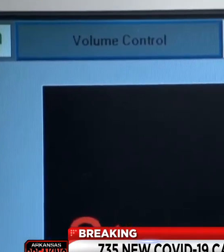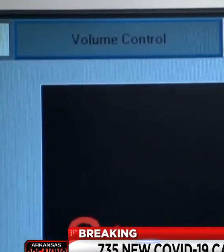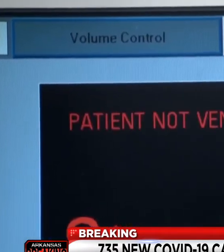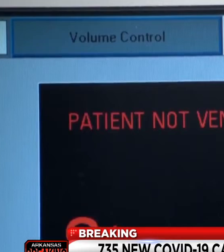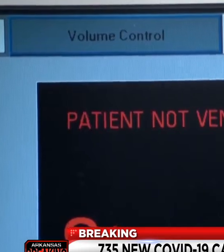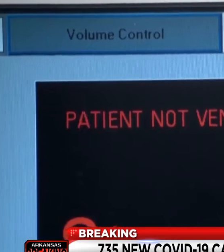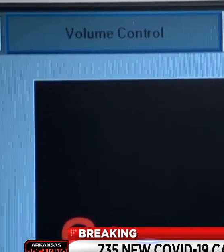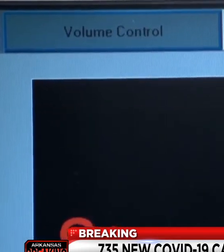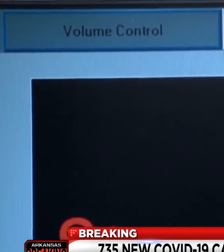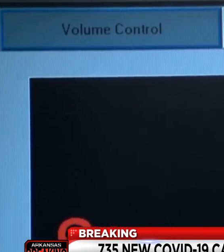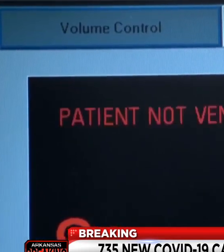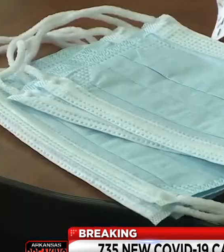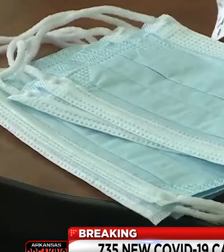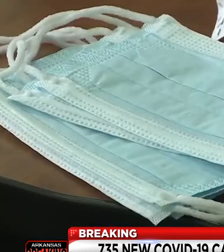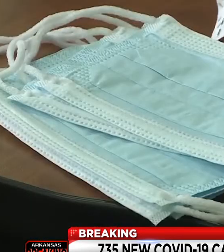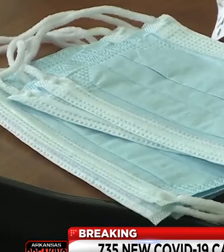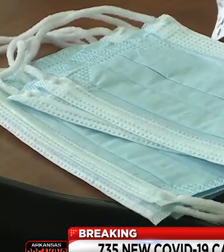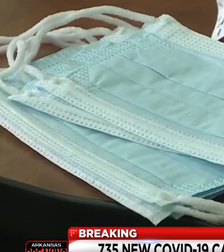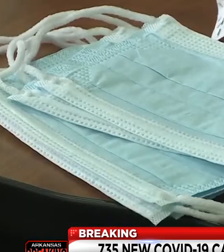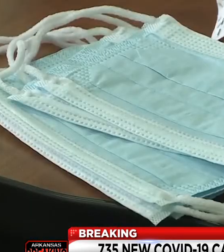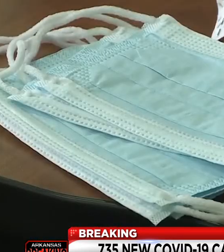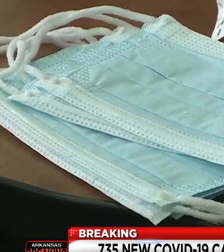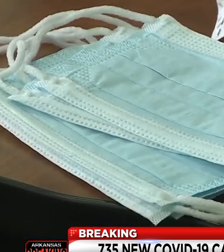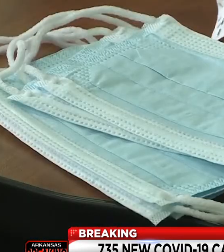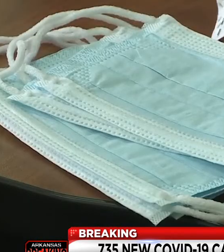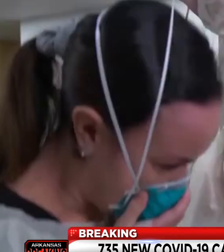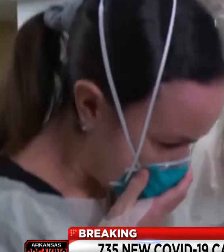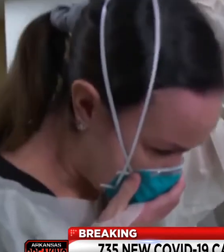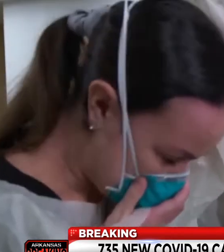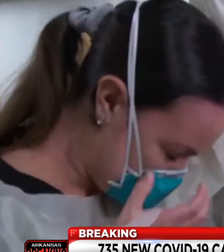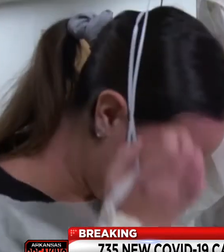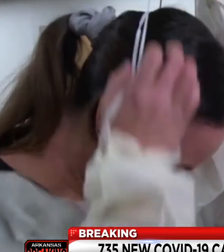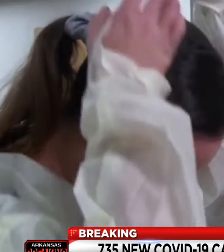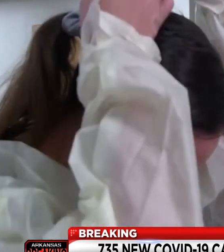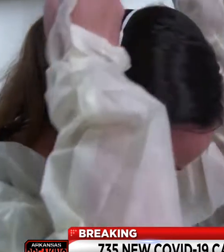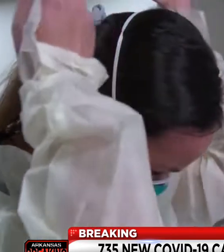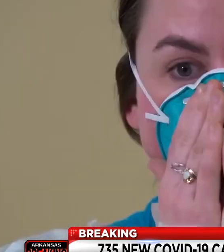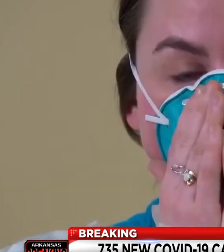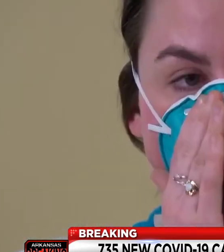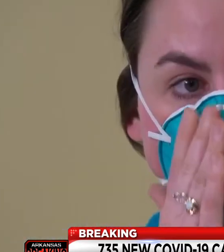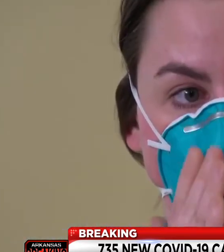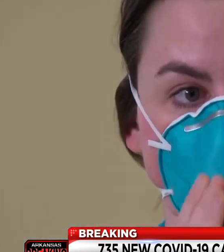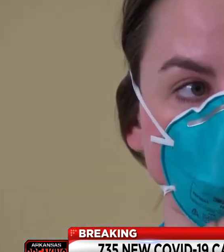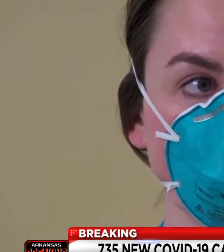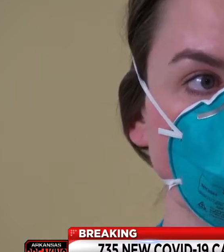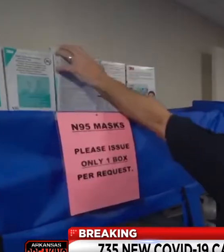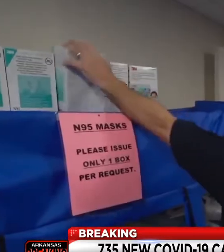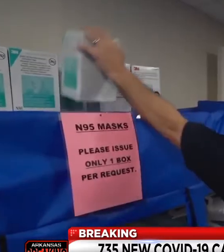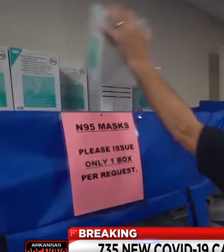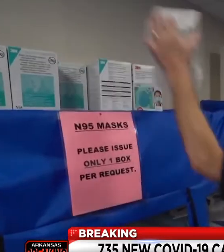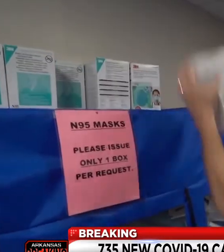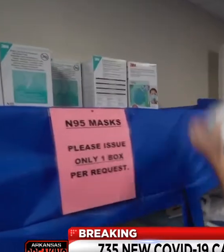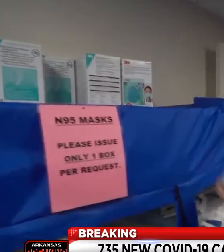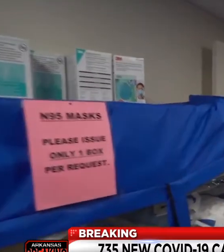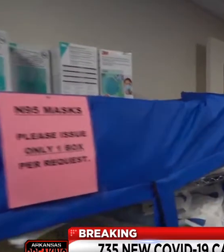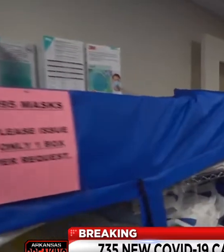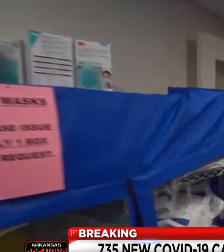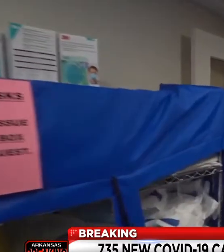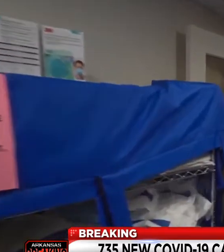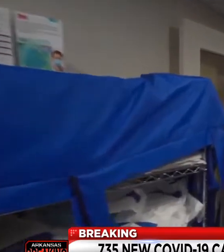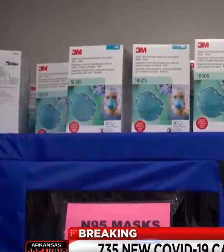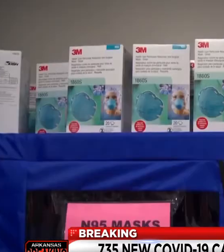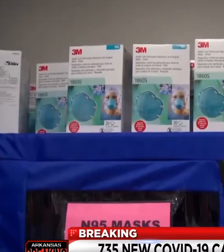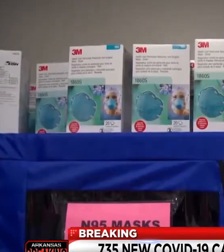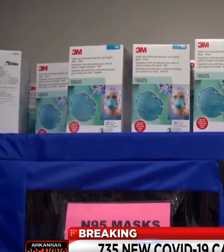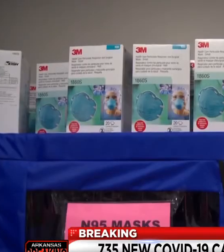39,555 people have recovered. Just quickly touching on the tests over the last 24 hours, 4,514 tests have